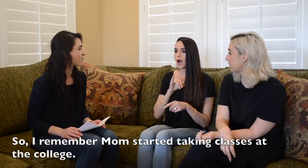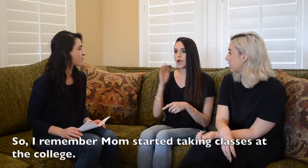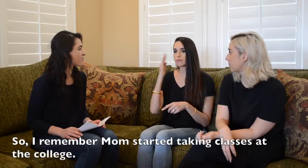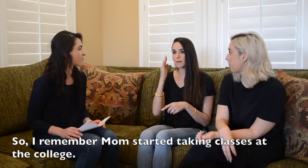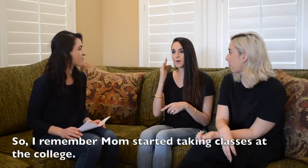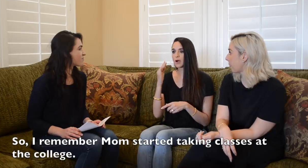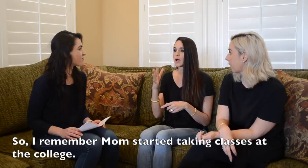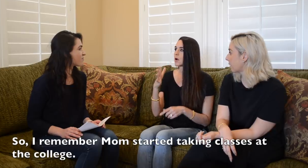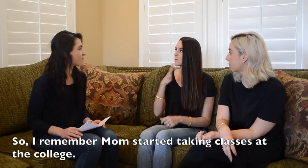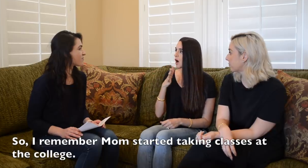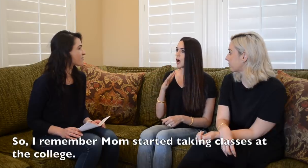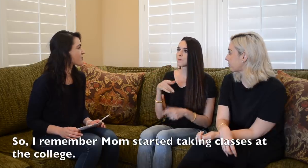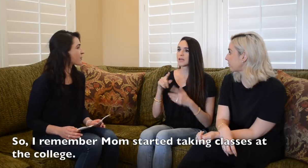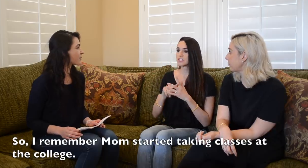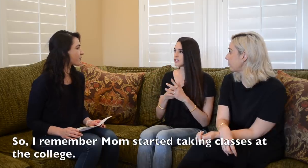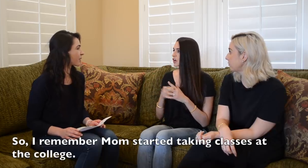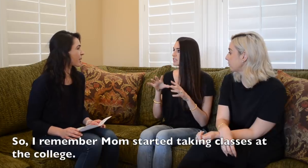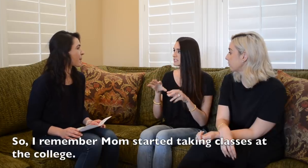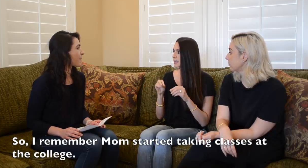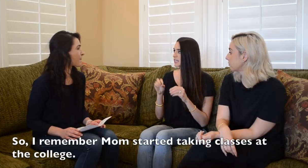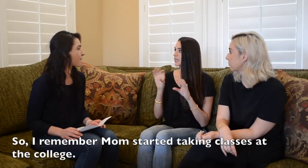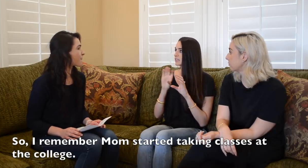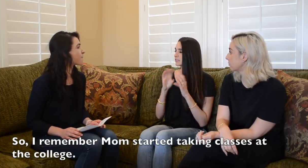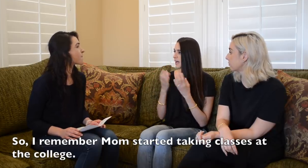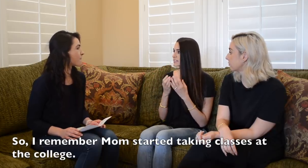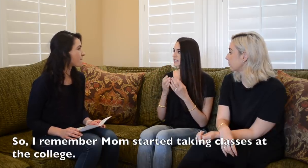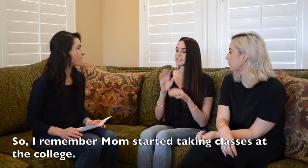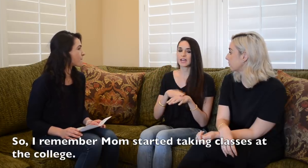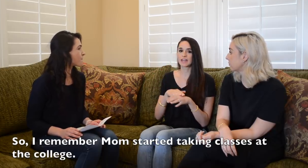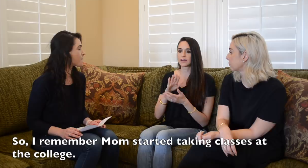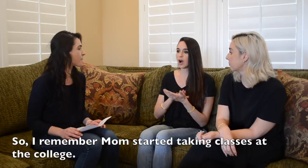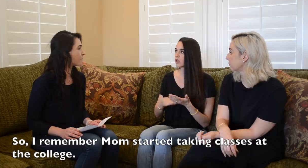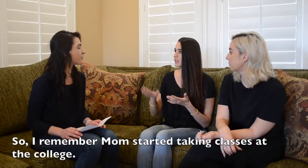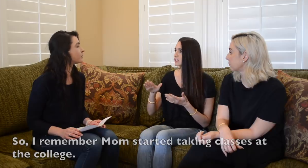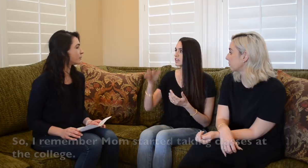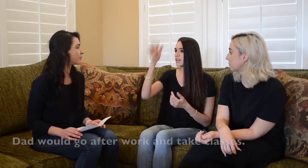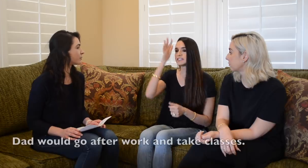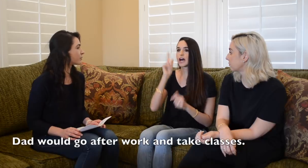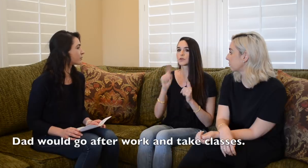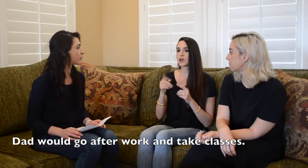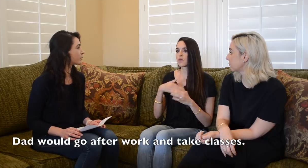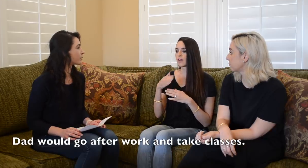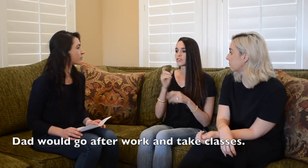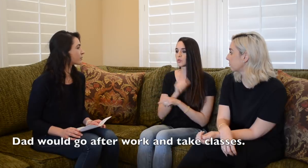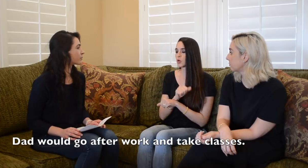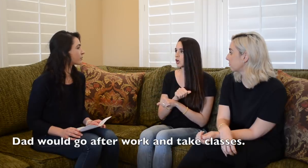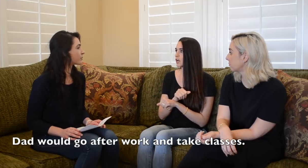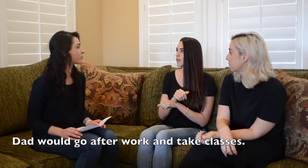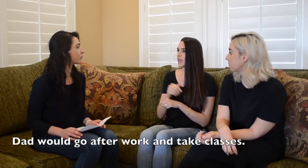I remember mom started taking classes at the college. Dad would go after work